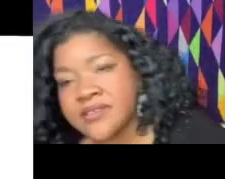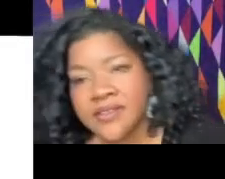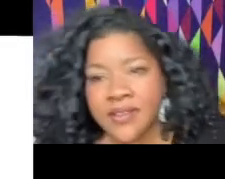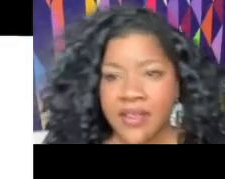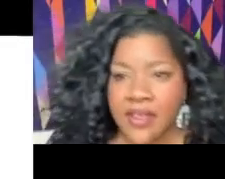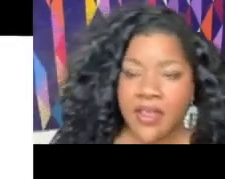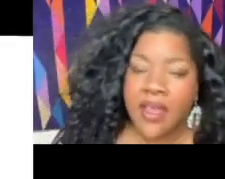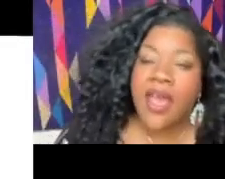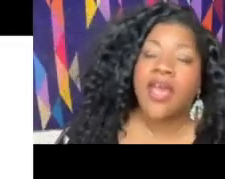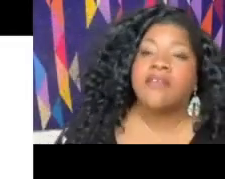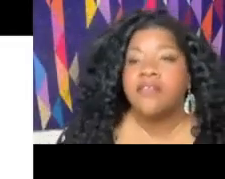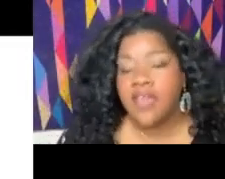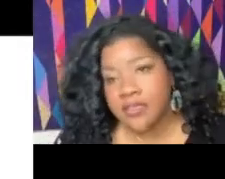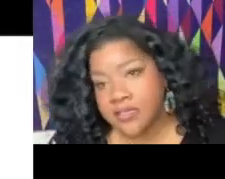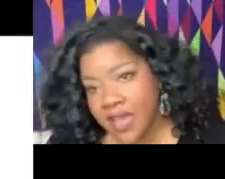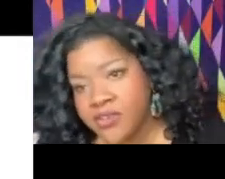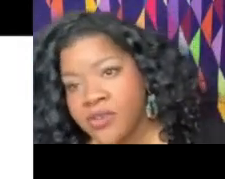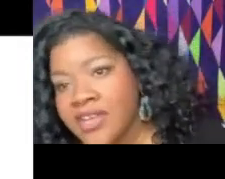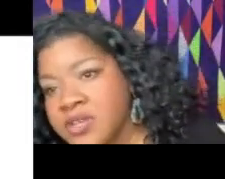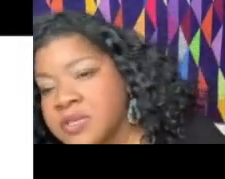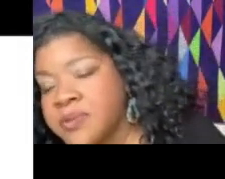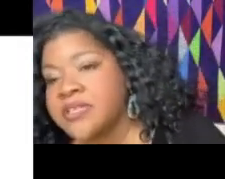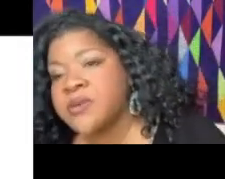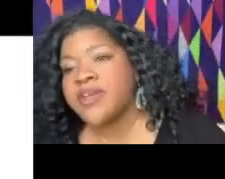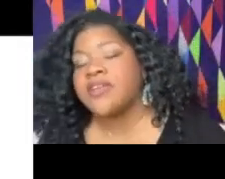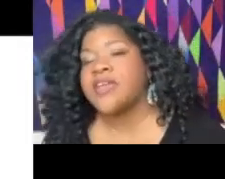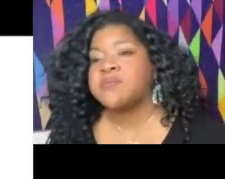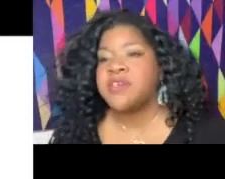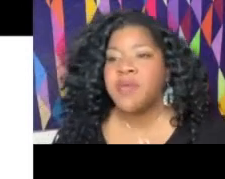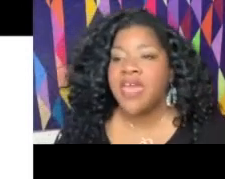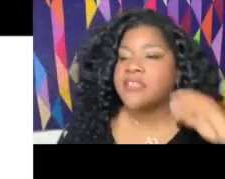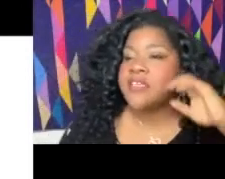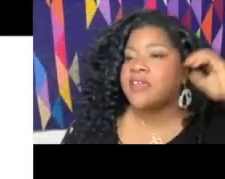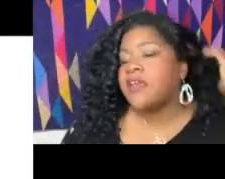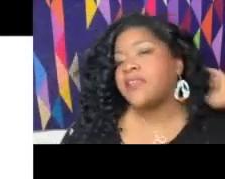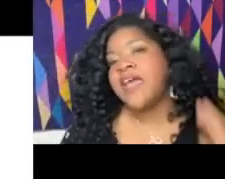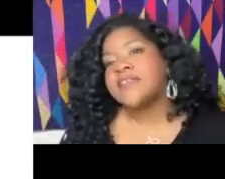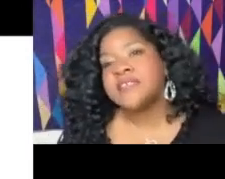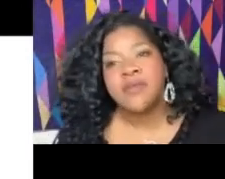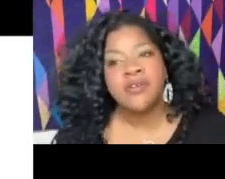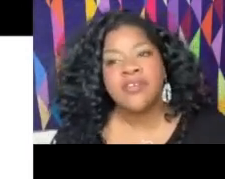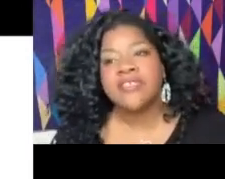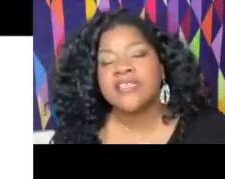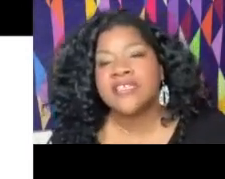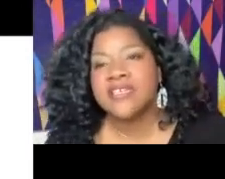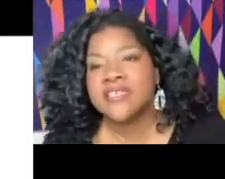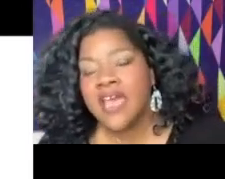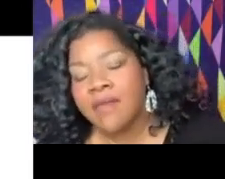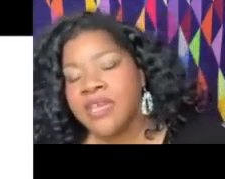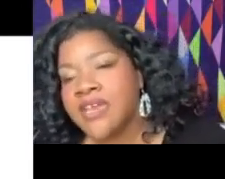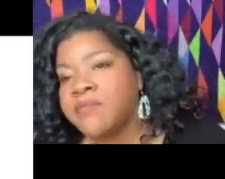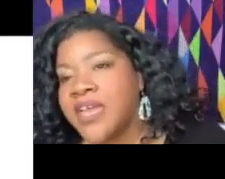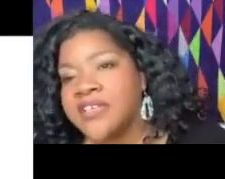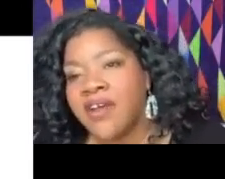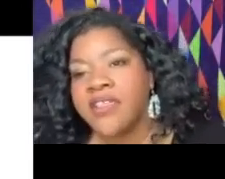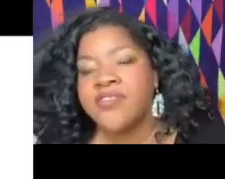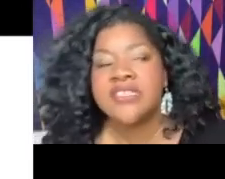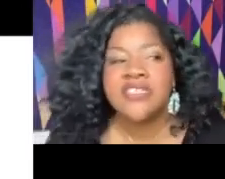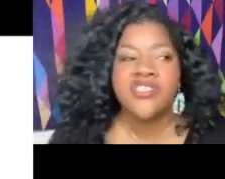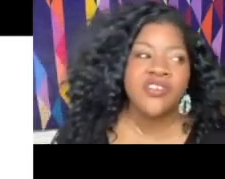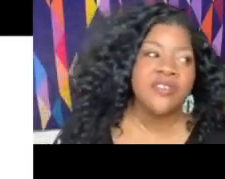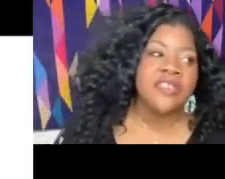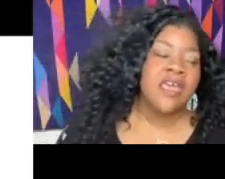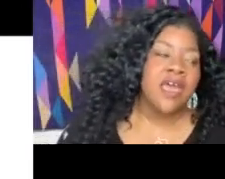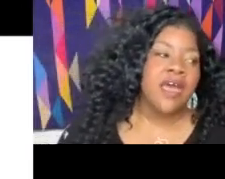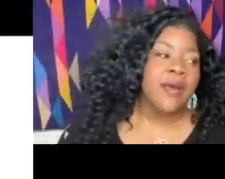please? Yes, I do not trust the police to recognize my humanity. Last summer, Necessities, I began painting all of